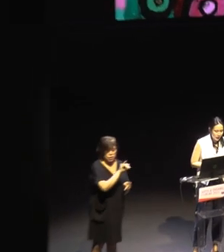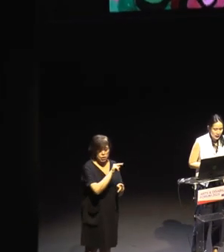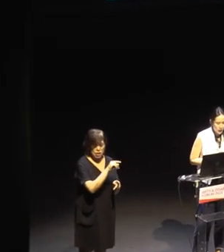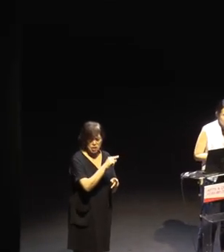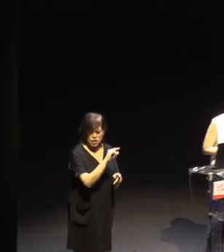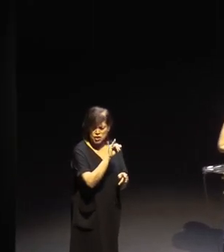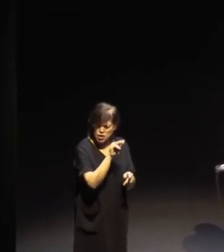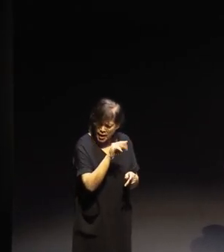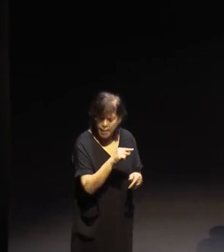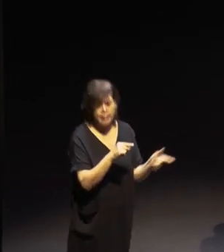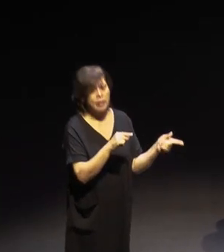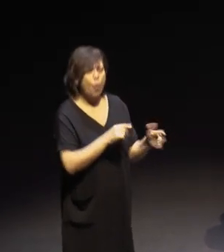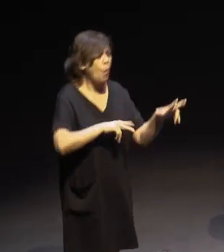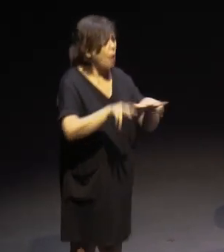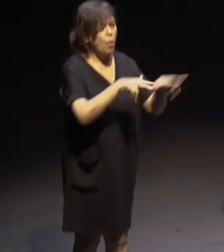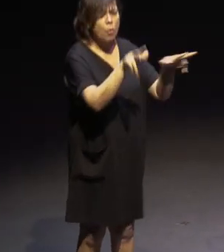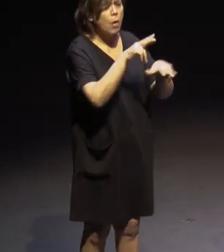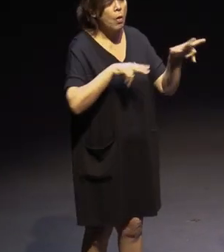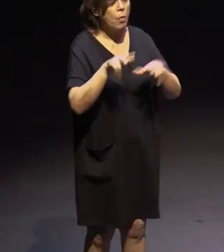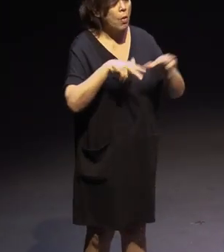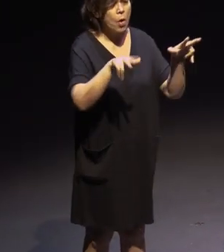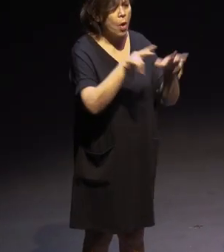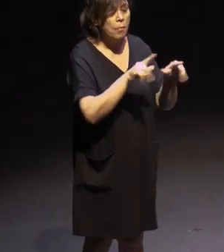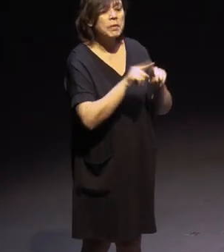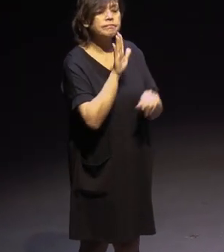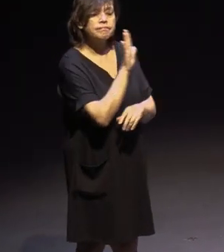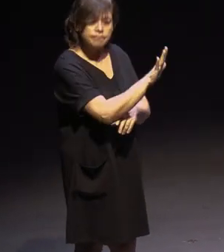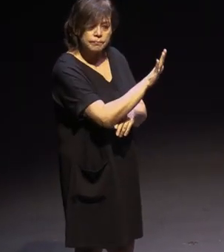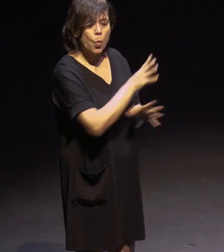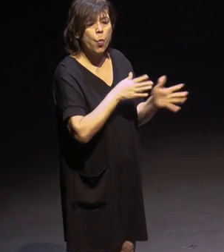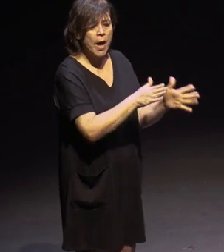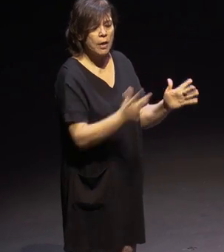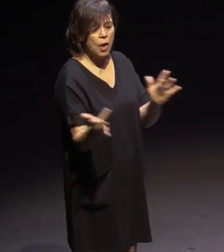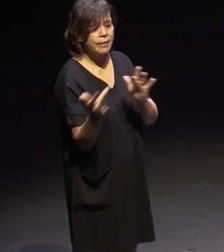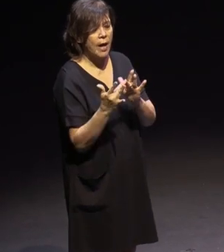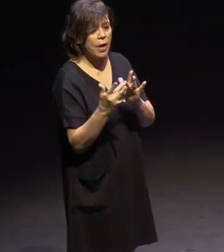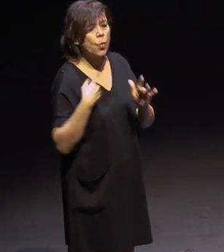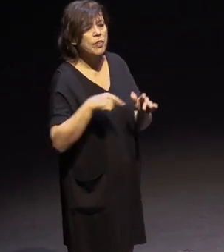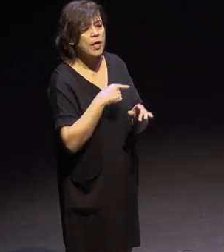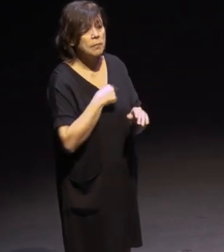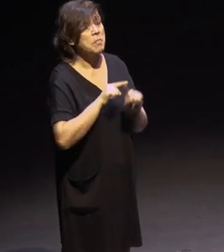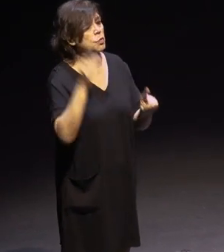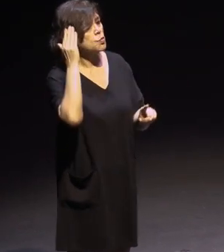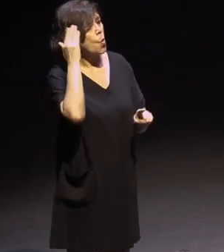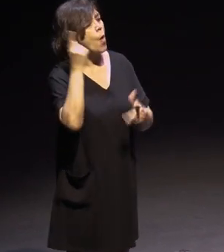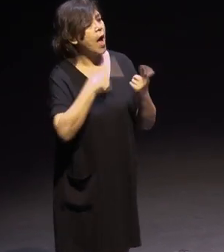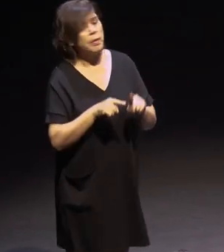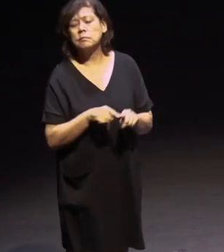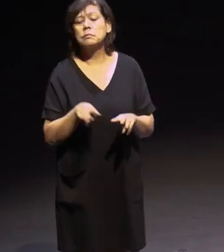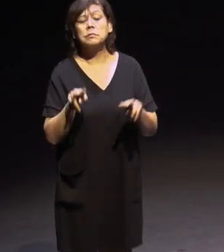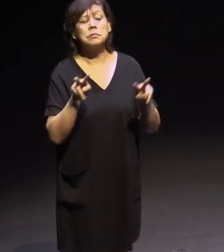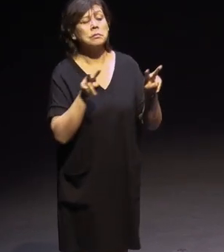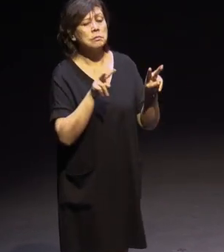time, right? But that was his way of connecting with us, and he was fully aware of what was going on because there were